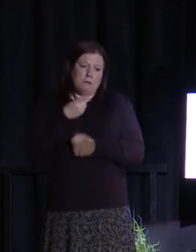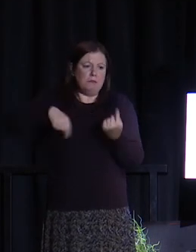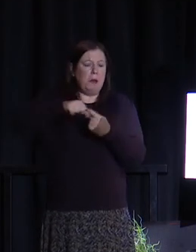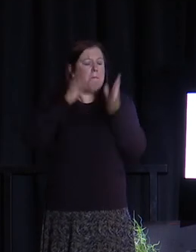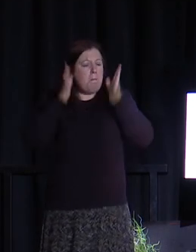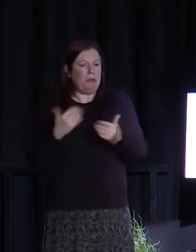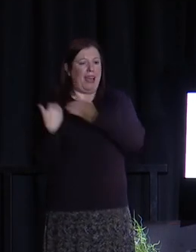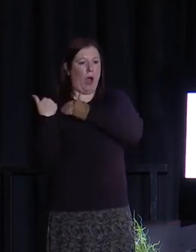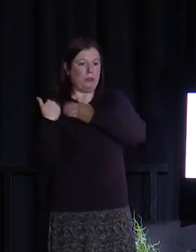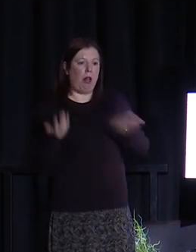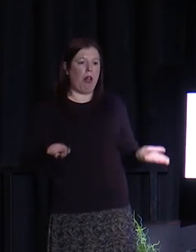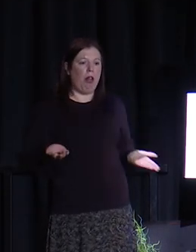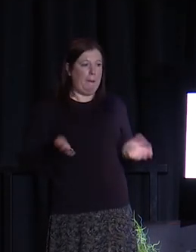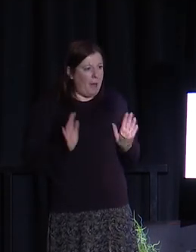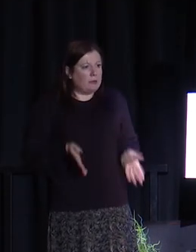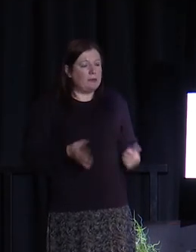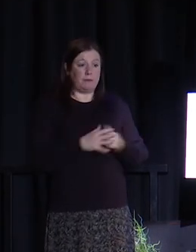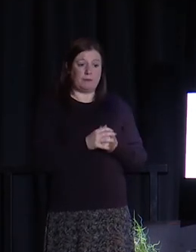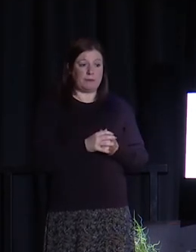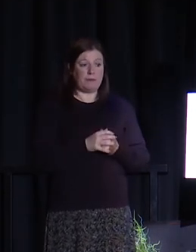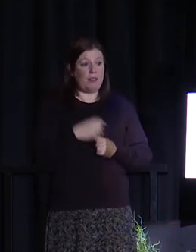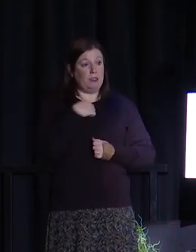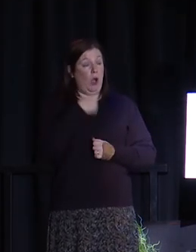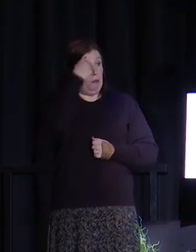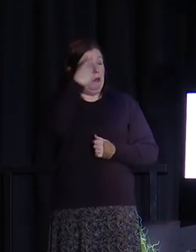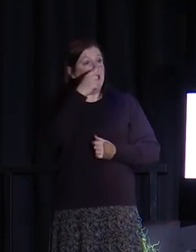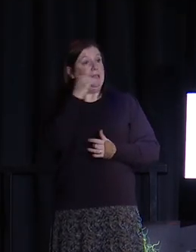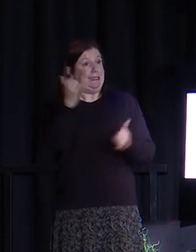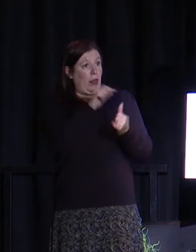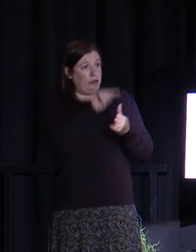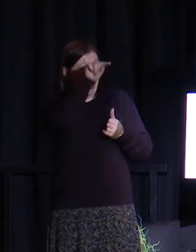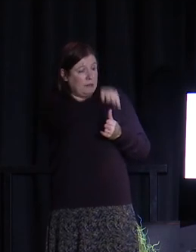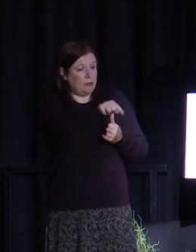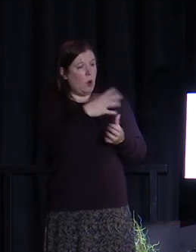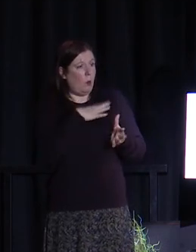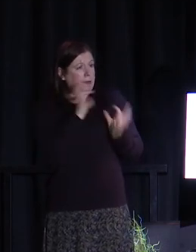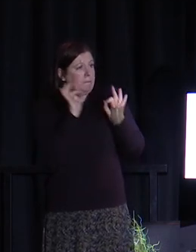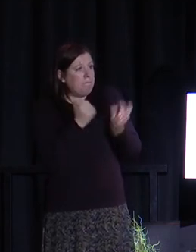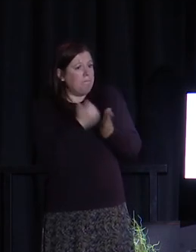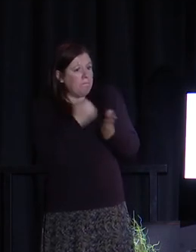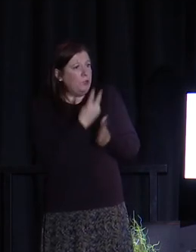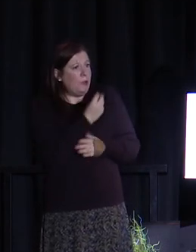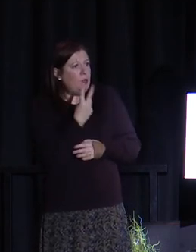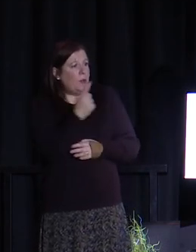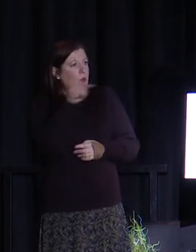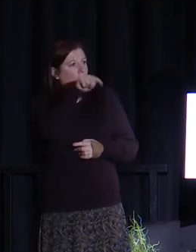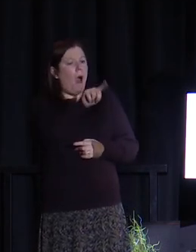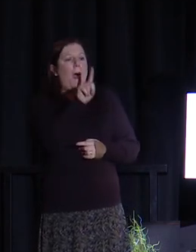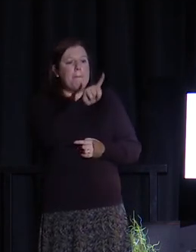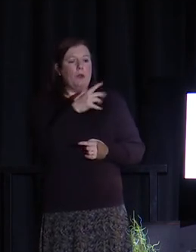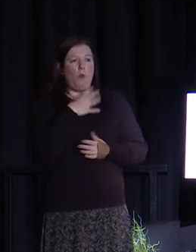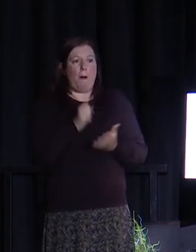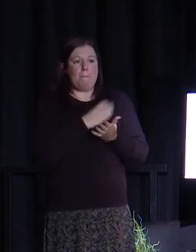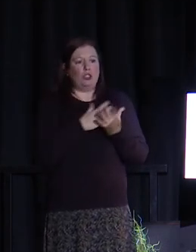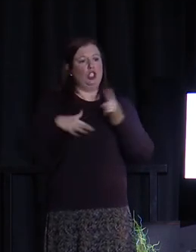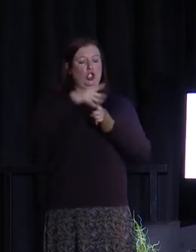we've shifted our vision, which is basically to have this joyful, celebratory experience in 21, but one with has an almighty social